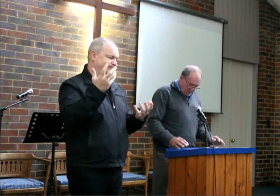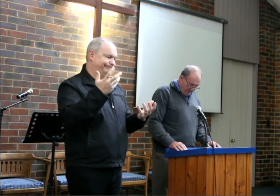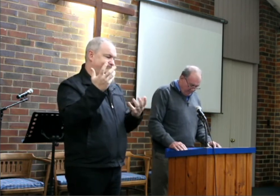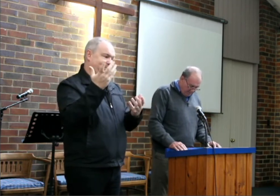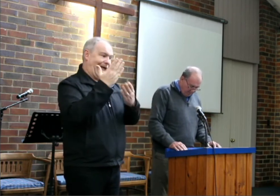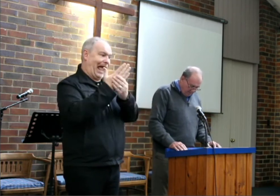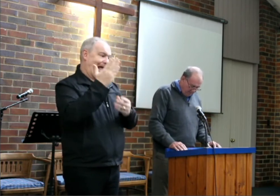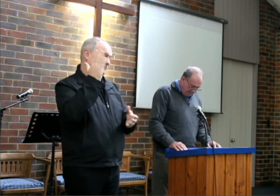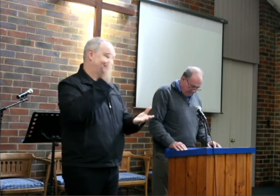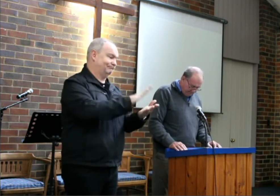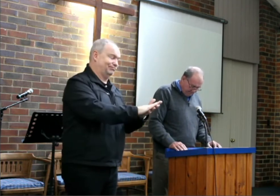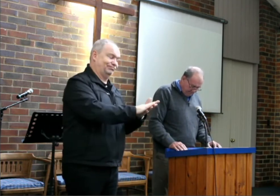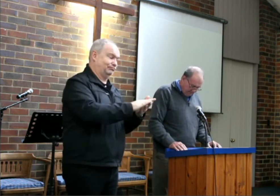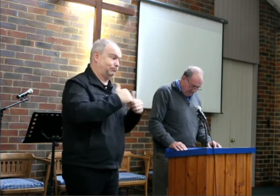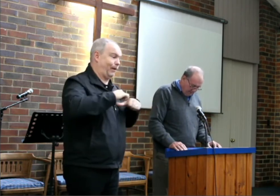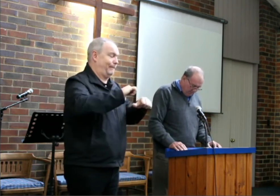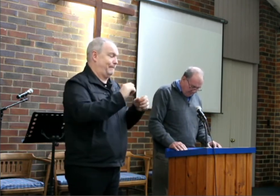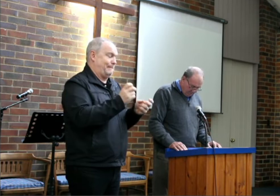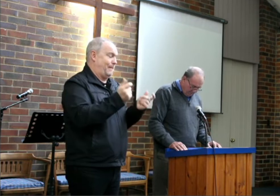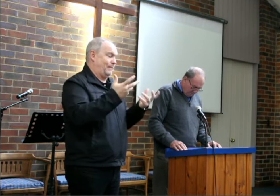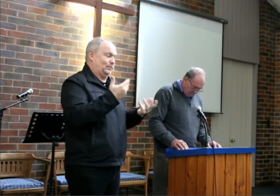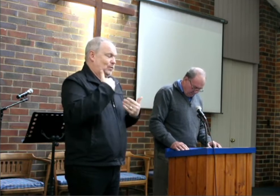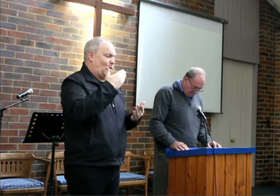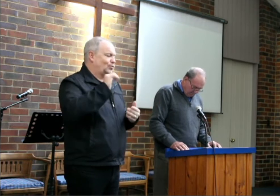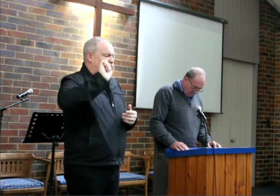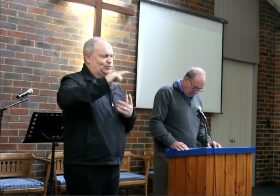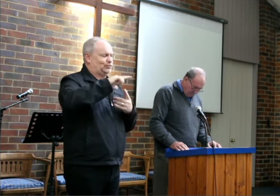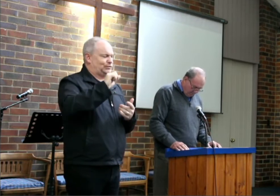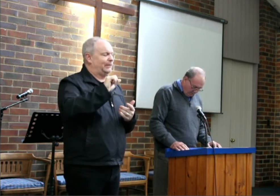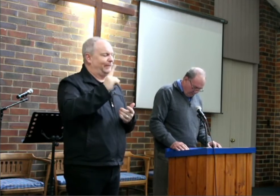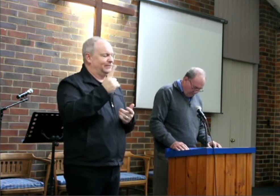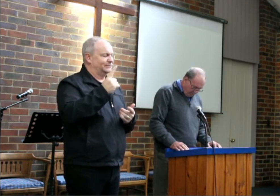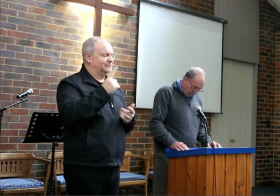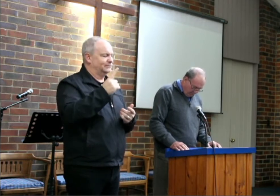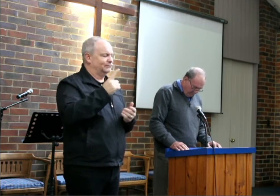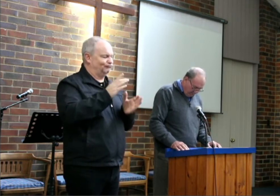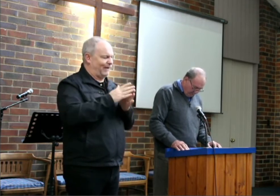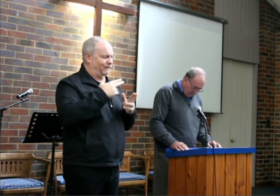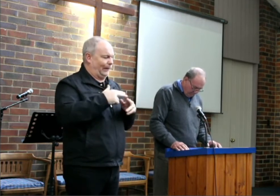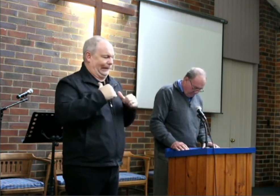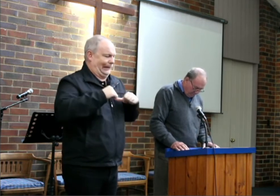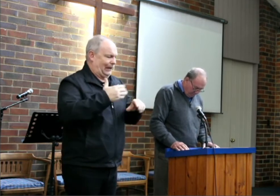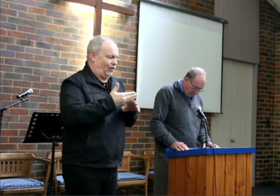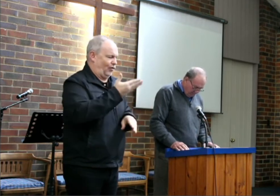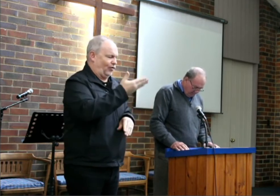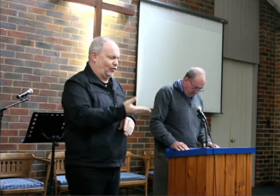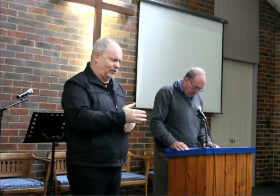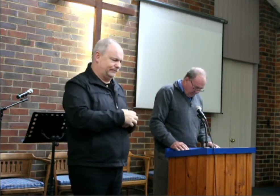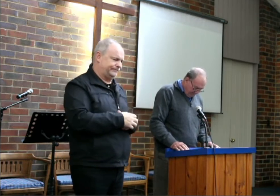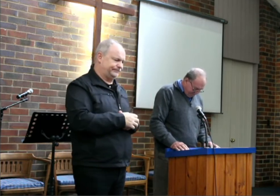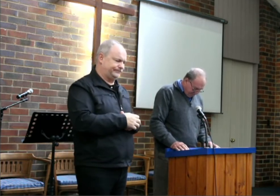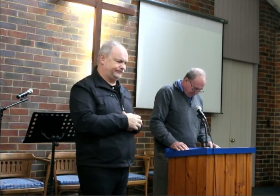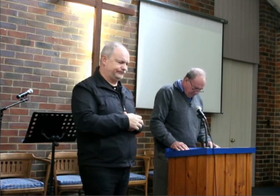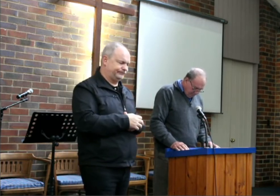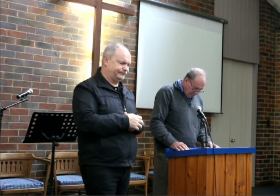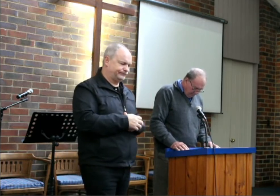or just miraculously. And our bodies are miracles in themselves. We pray that you will heal her, Father, and be with her and Ibrahim.